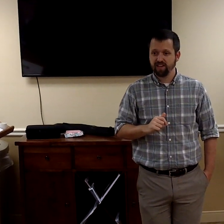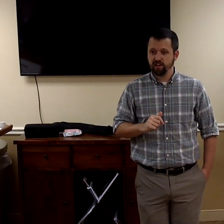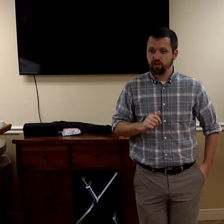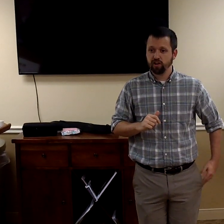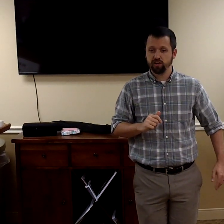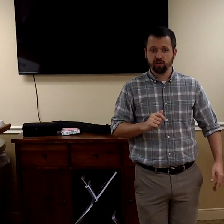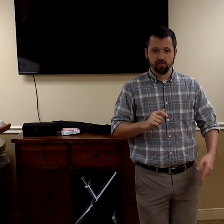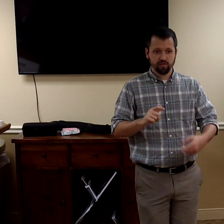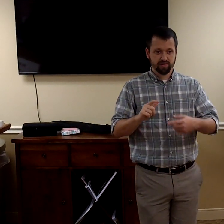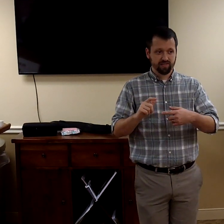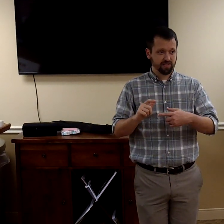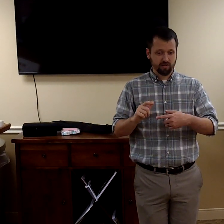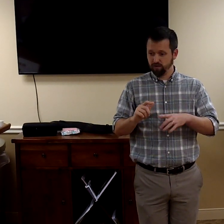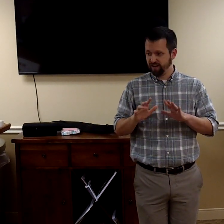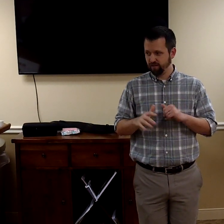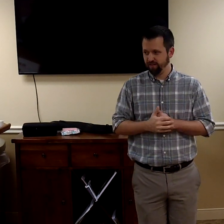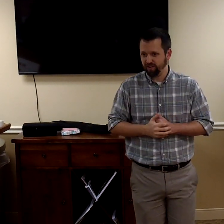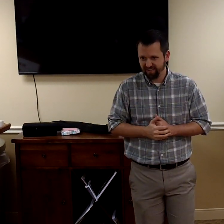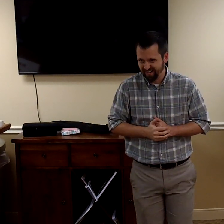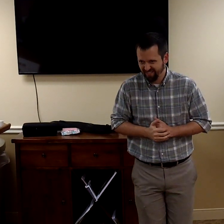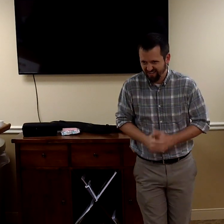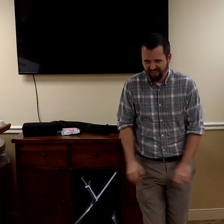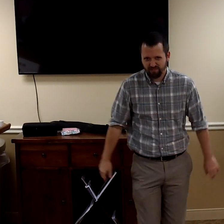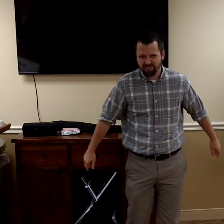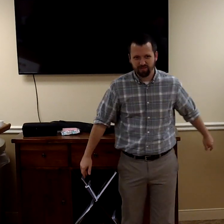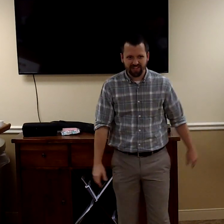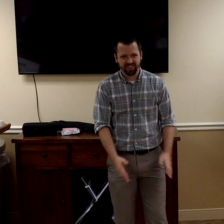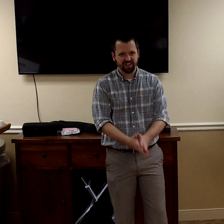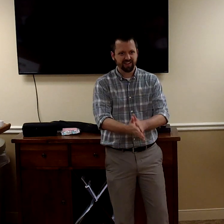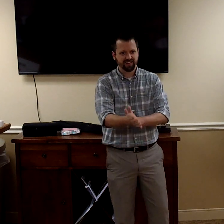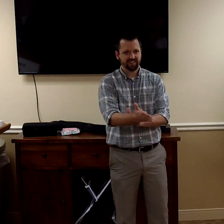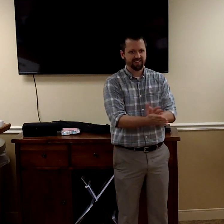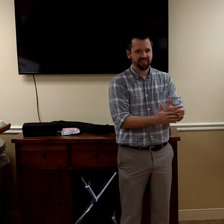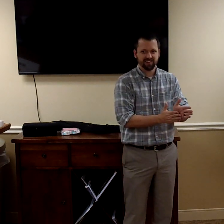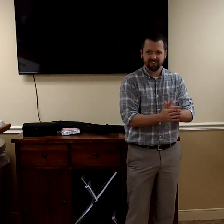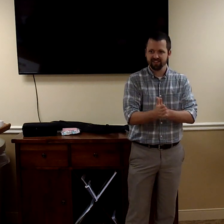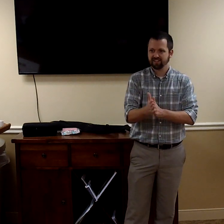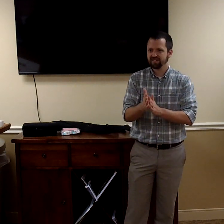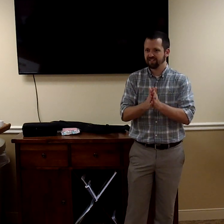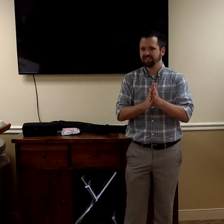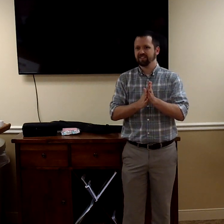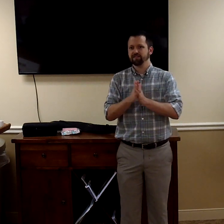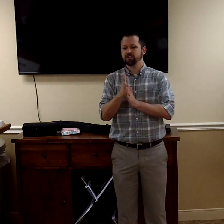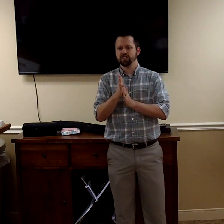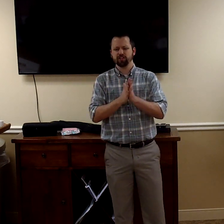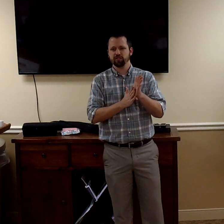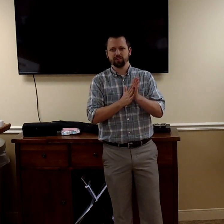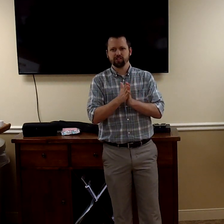You're going to do, oh, wait, I'm going to give you all a second. I'm sorry, I almost jumped the gun there. Just a little